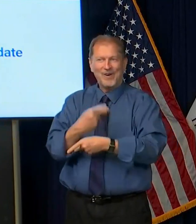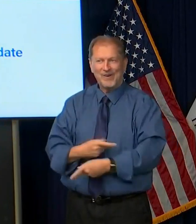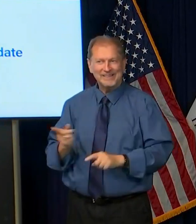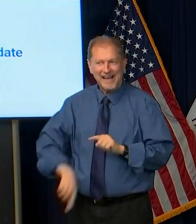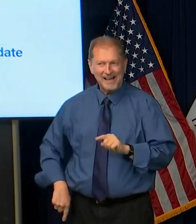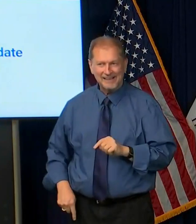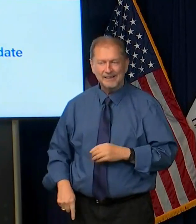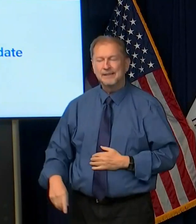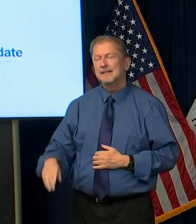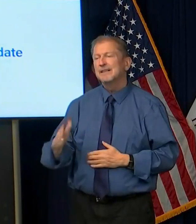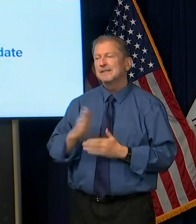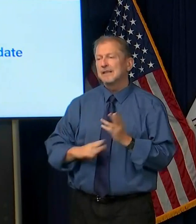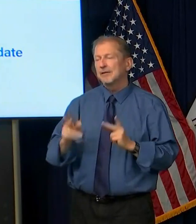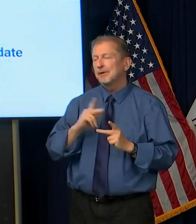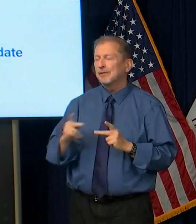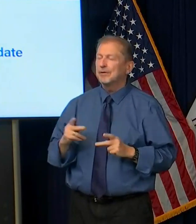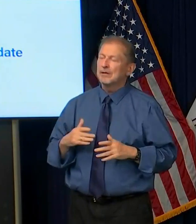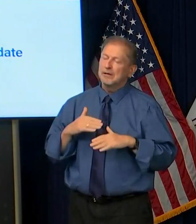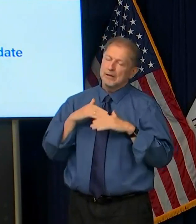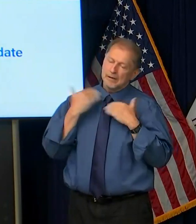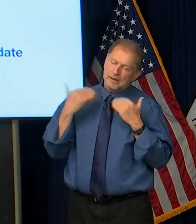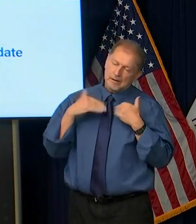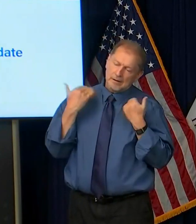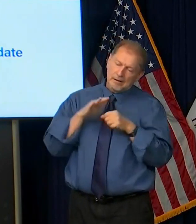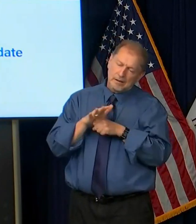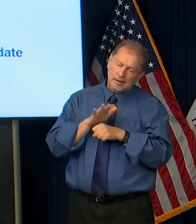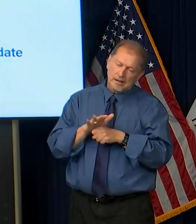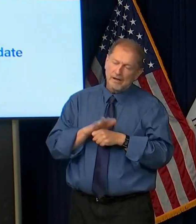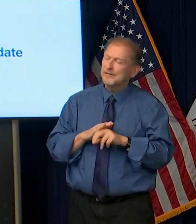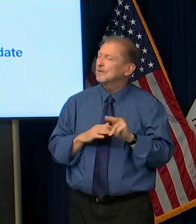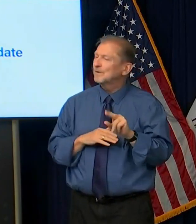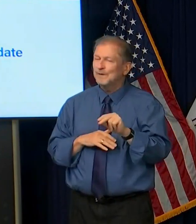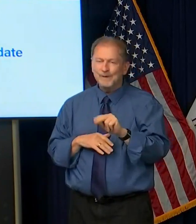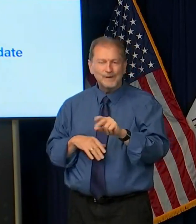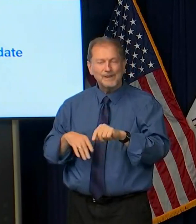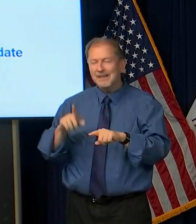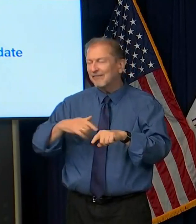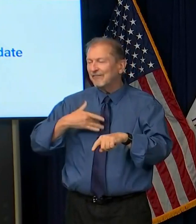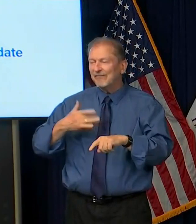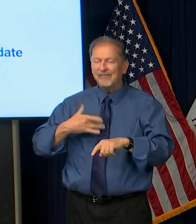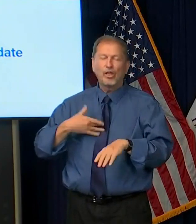have to be on guard against complacency. It's easy to